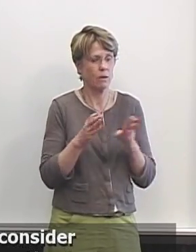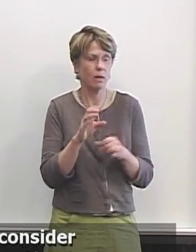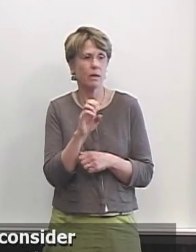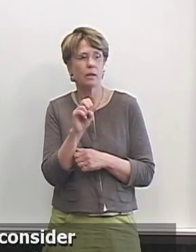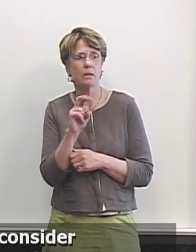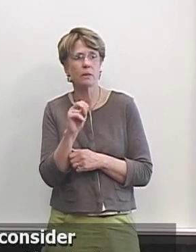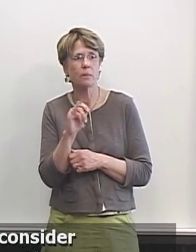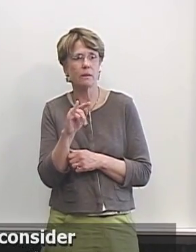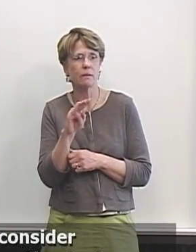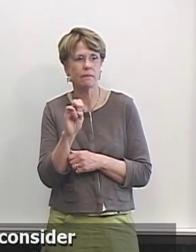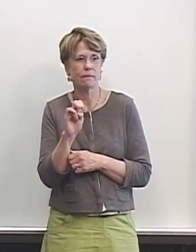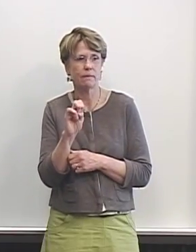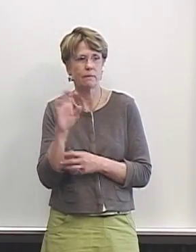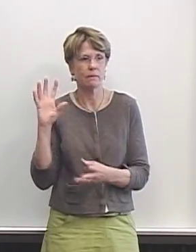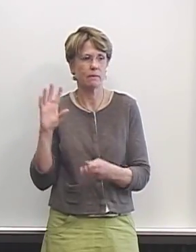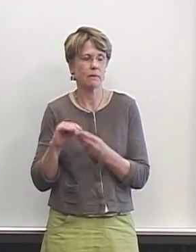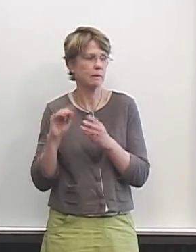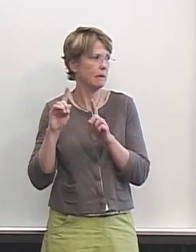tests.